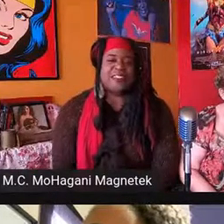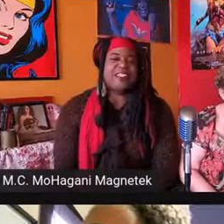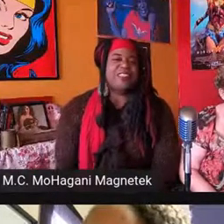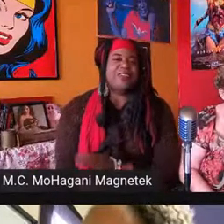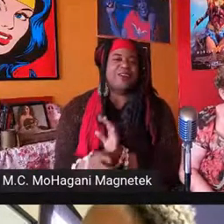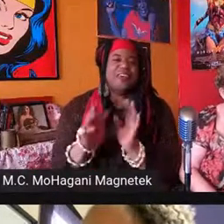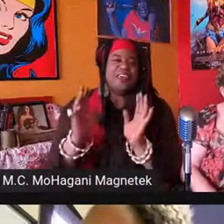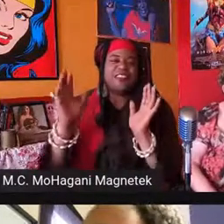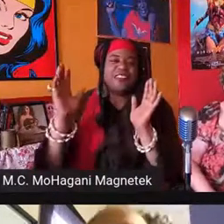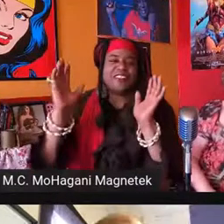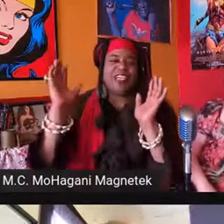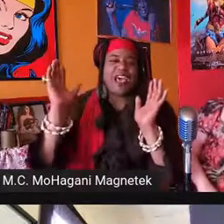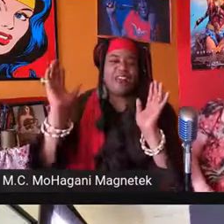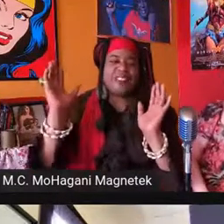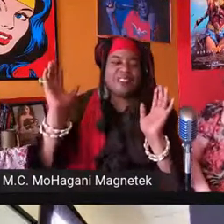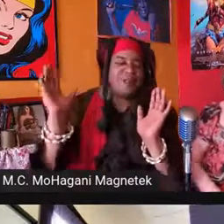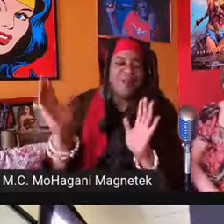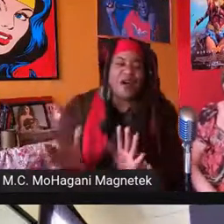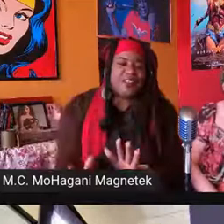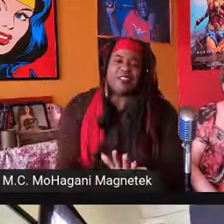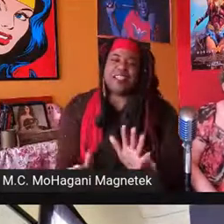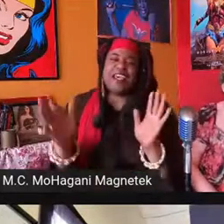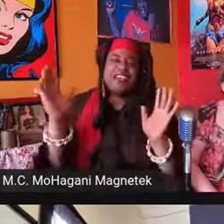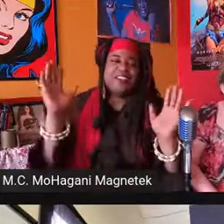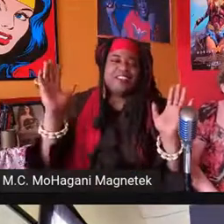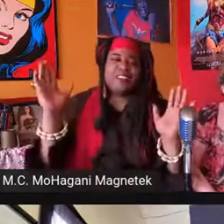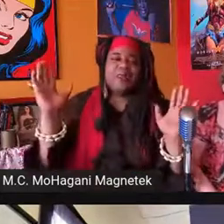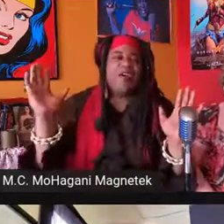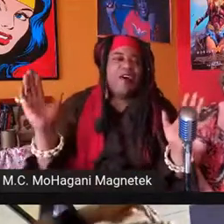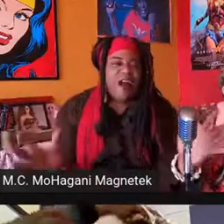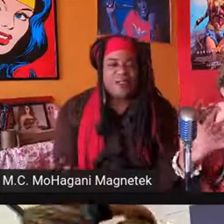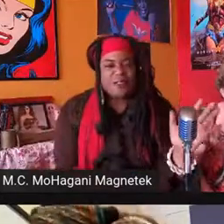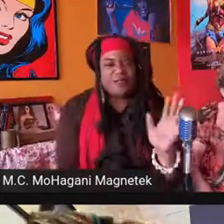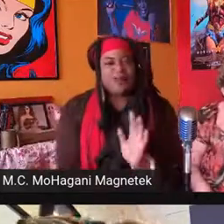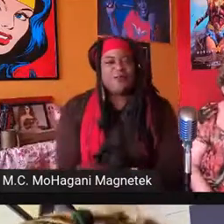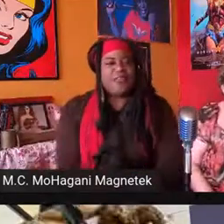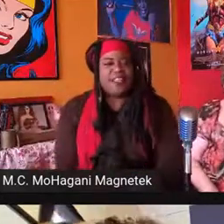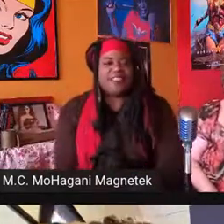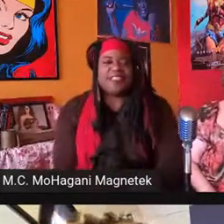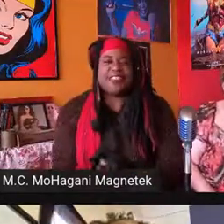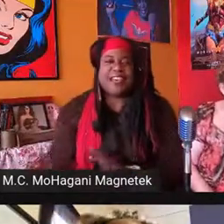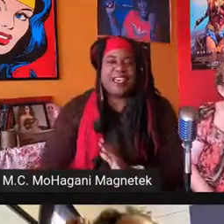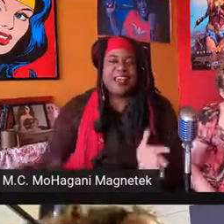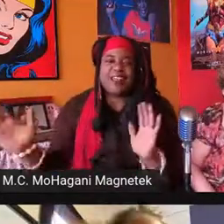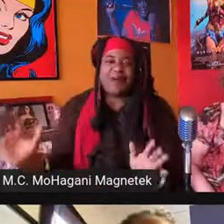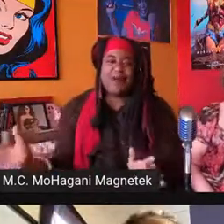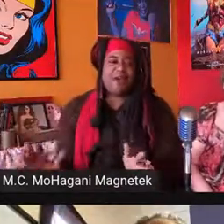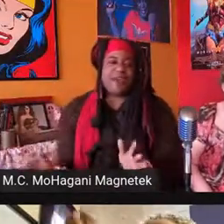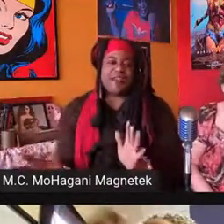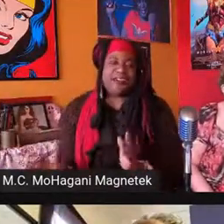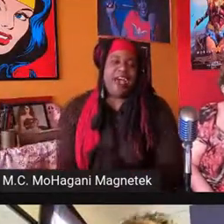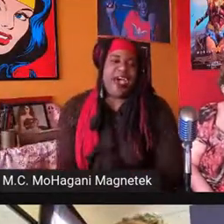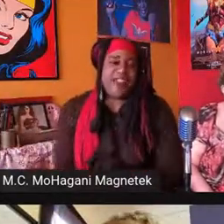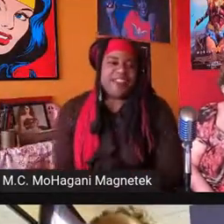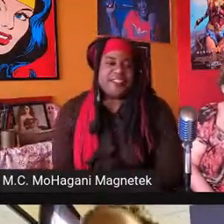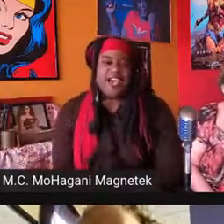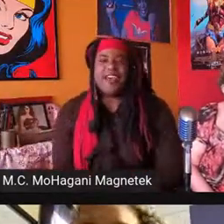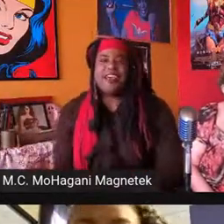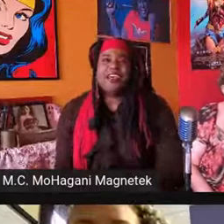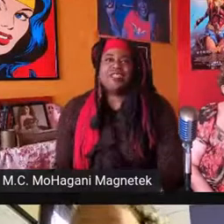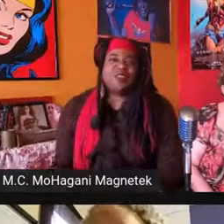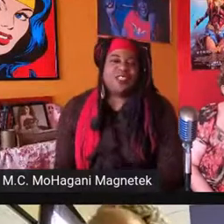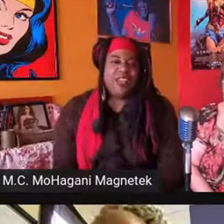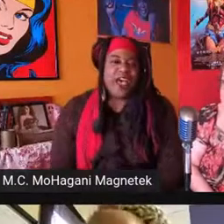car seats. So this is like just fun, just like just to make art with my friends. And it's like, it don't get no better than that. Mm-hmm. It's